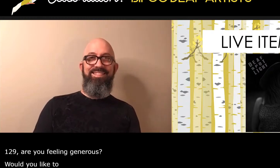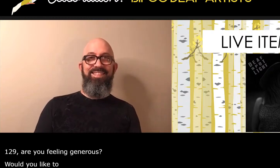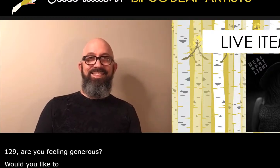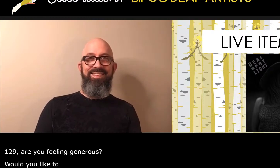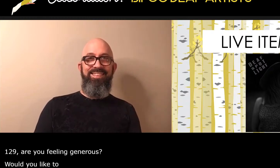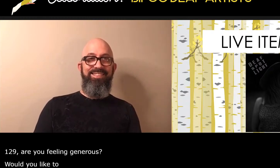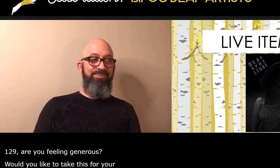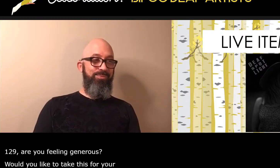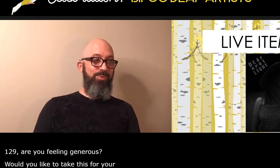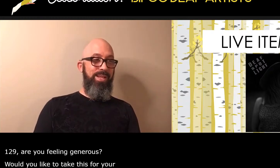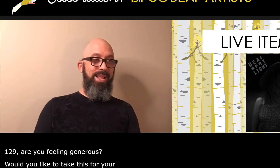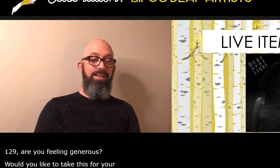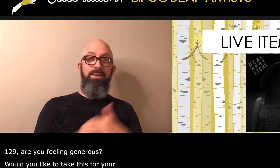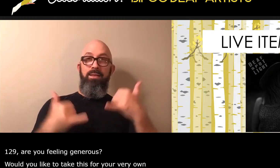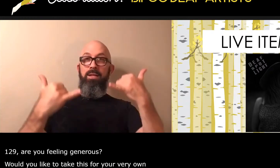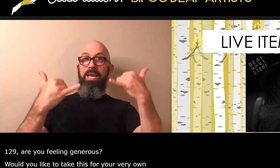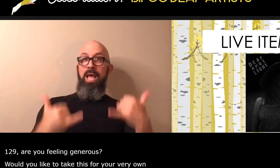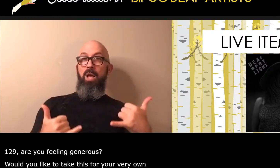Okay.